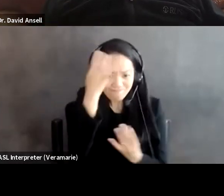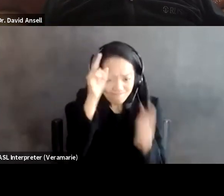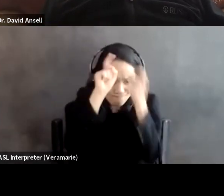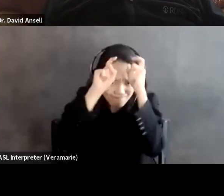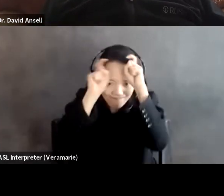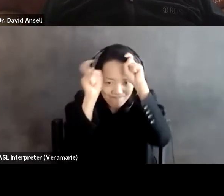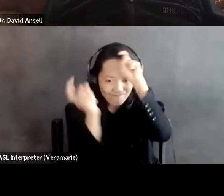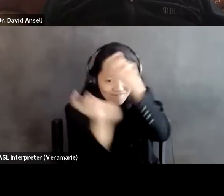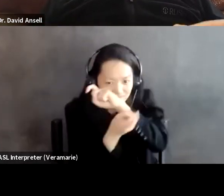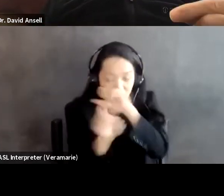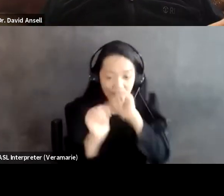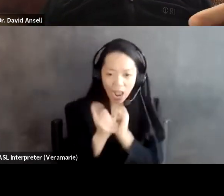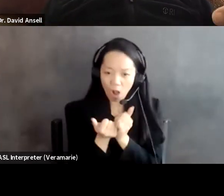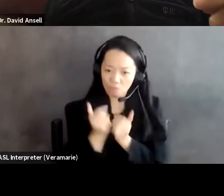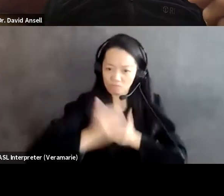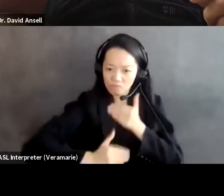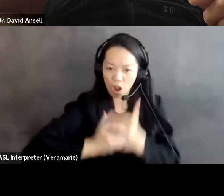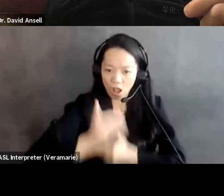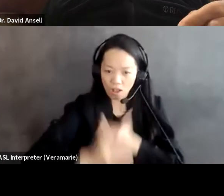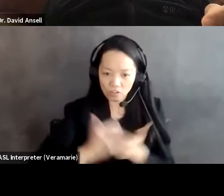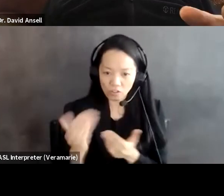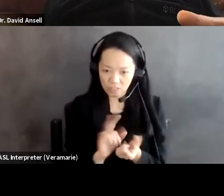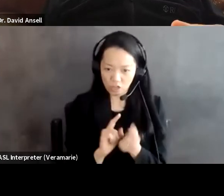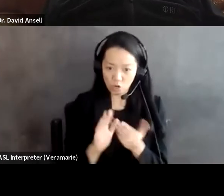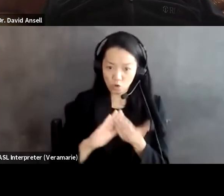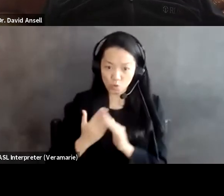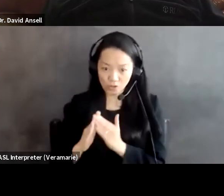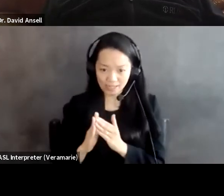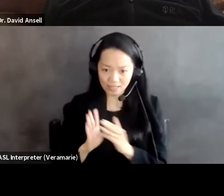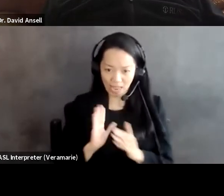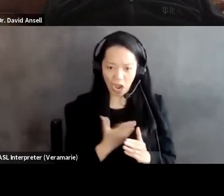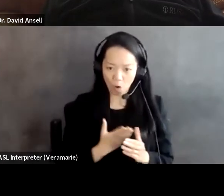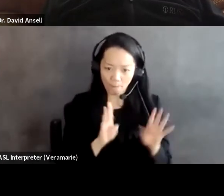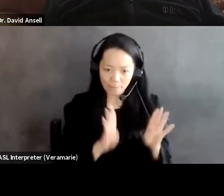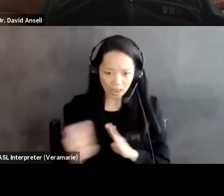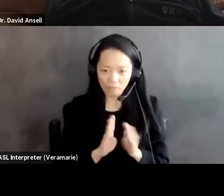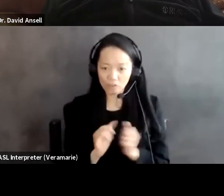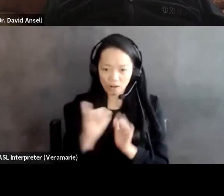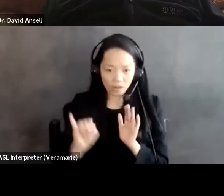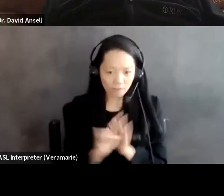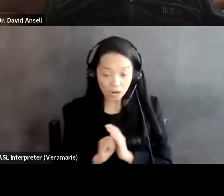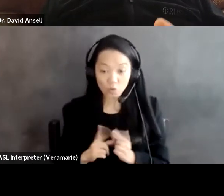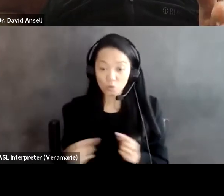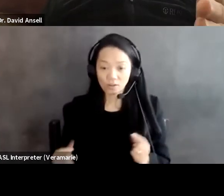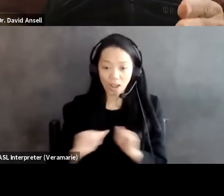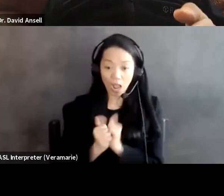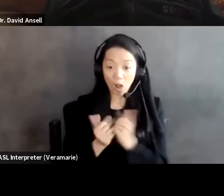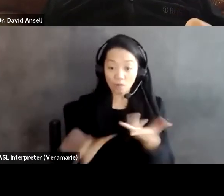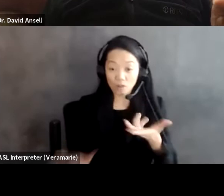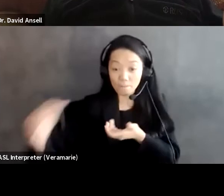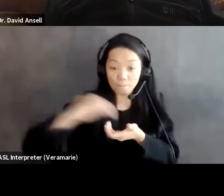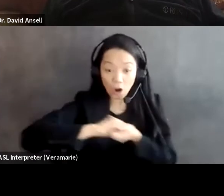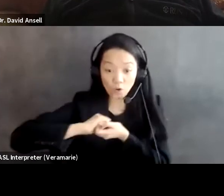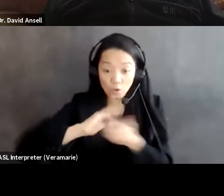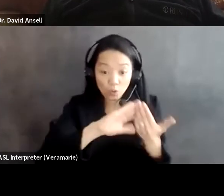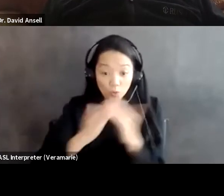we're working in all our communities. So, you know, what Rush did, what Westside United did, is partnering with the community and